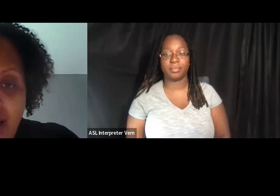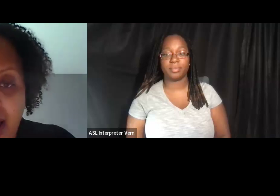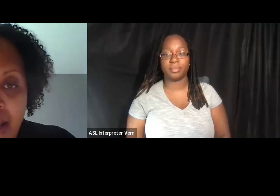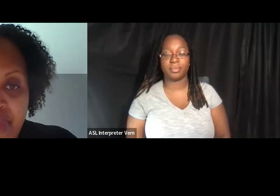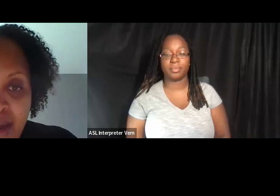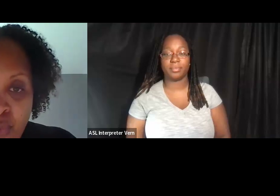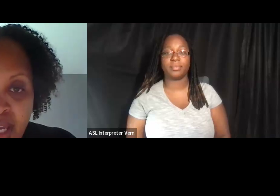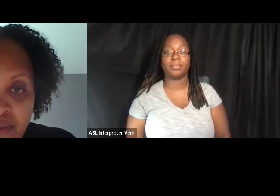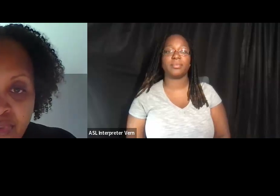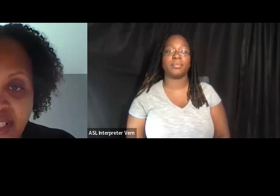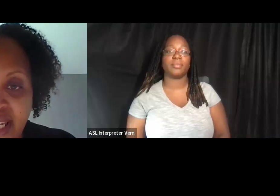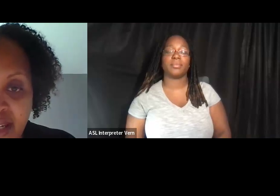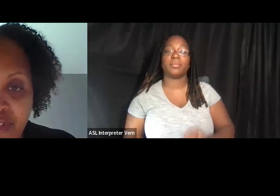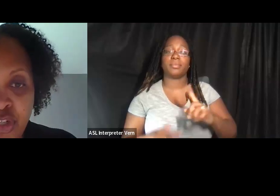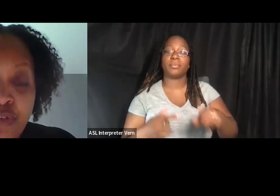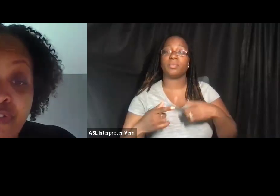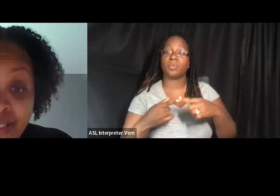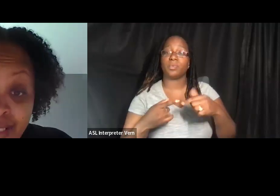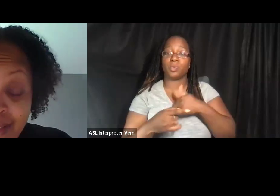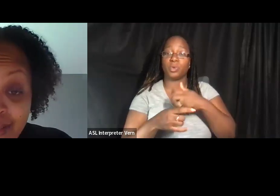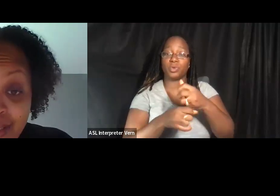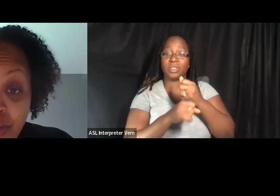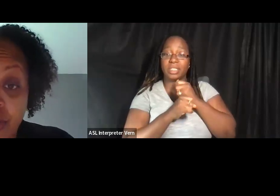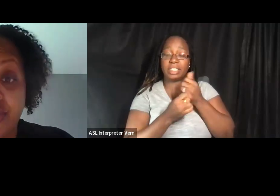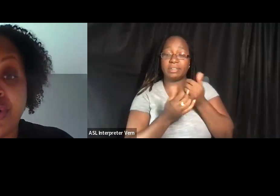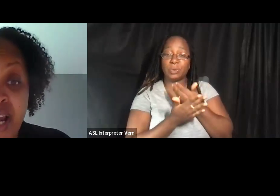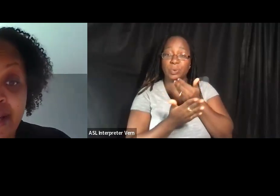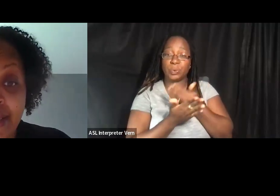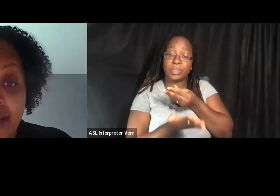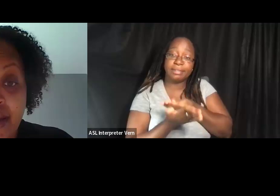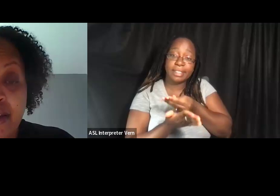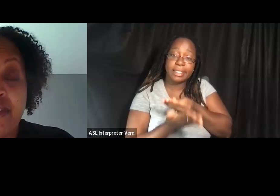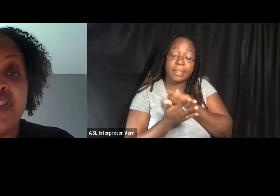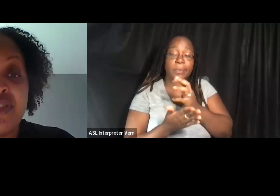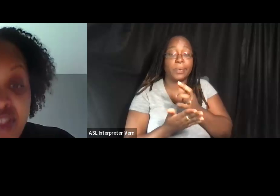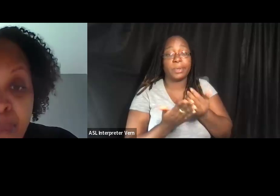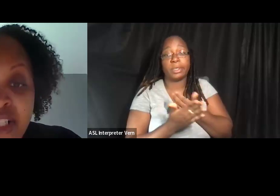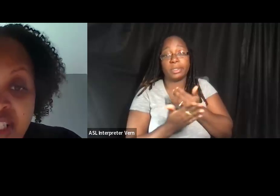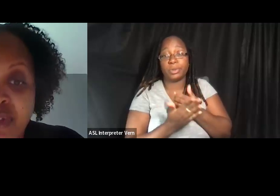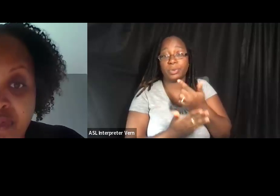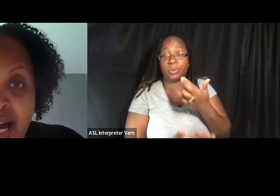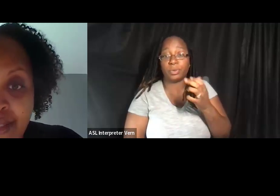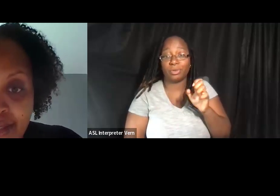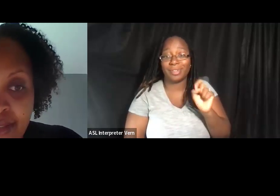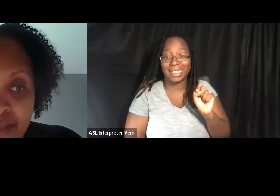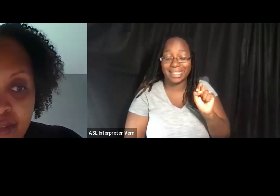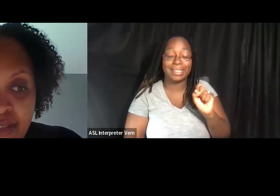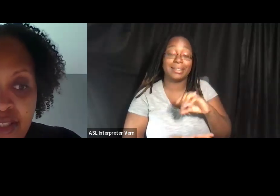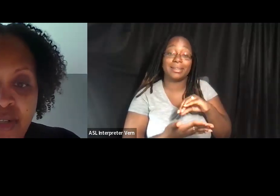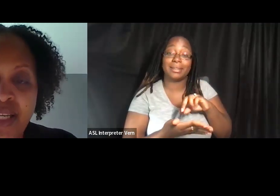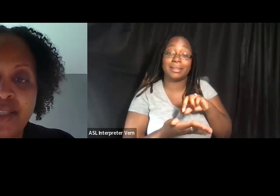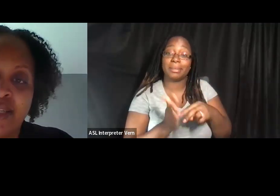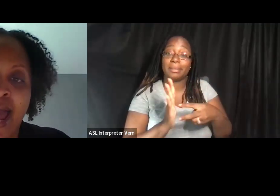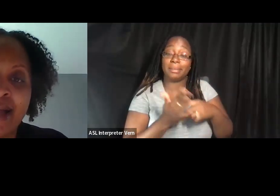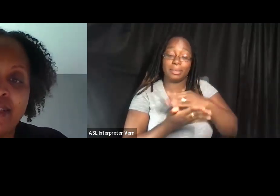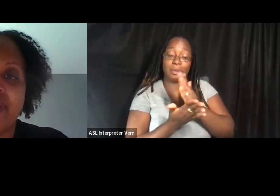Every time that we receive new funding or a new grant, the budget is revised.